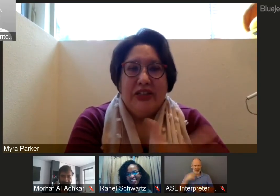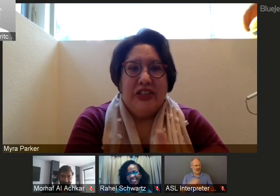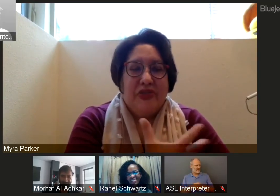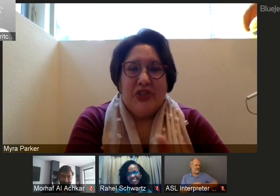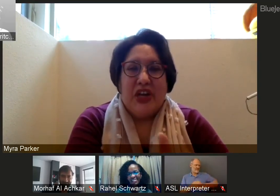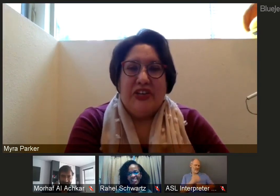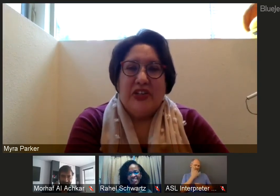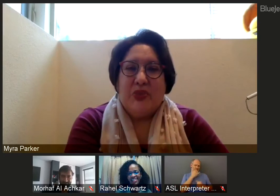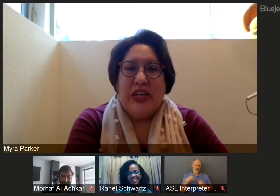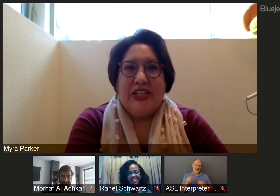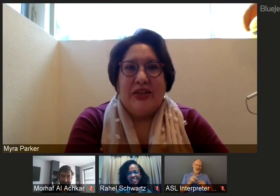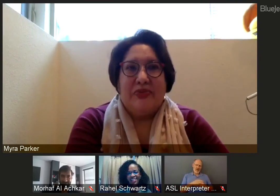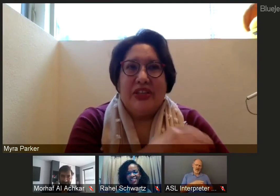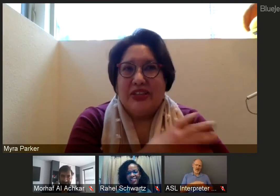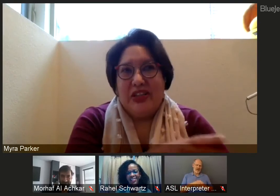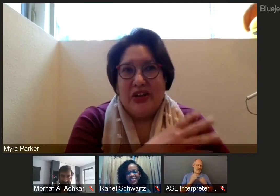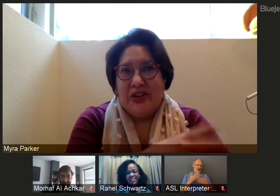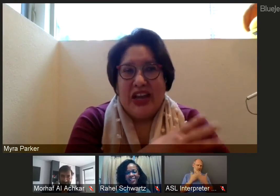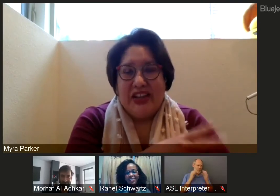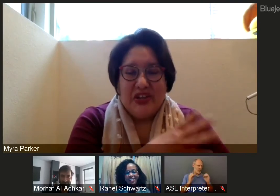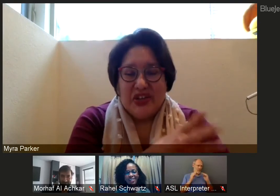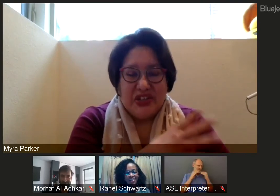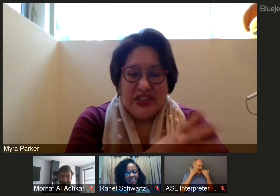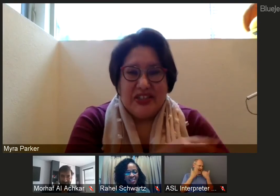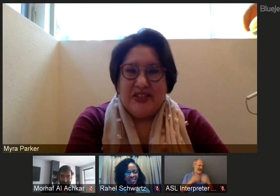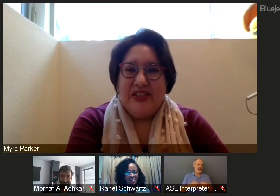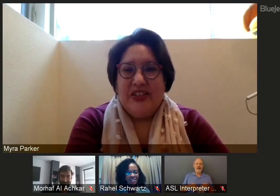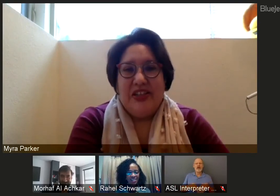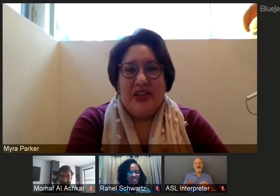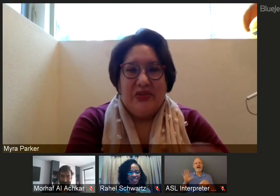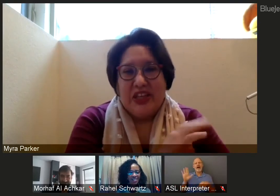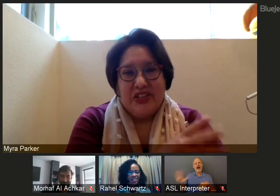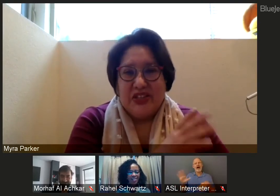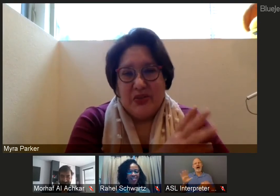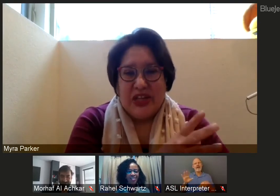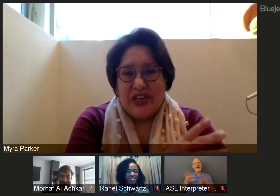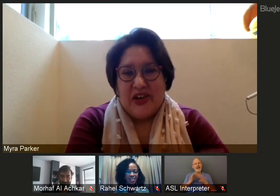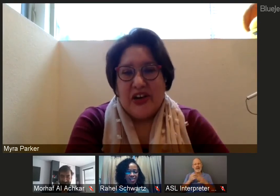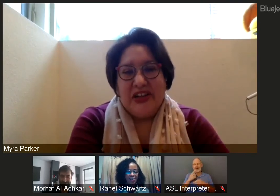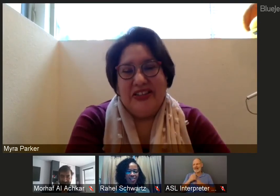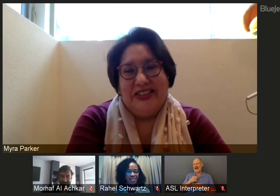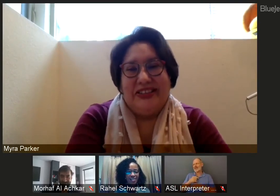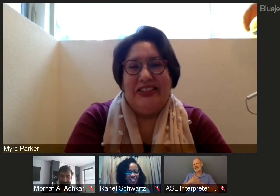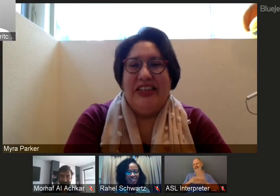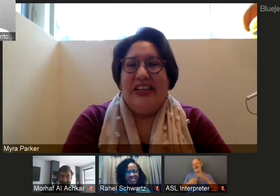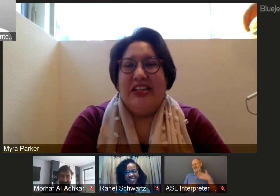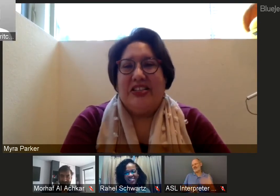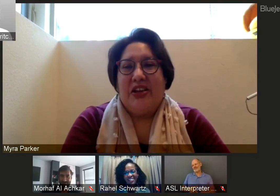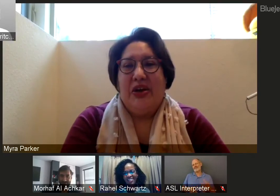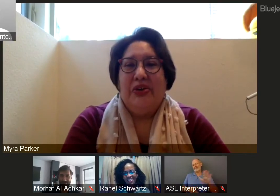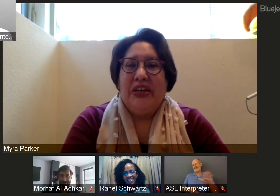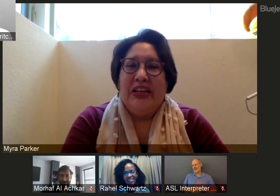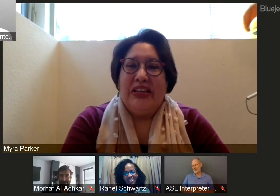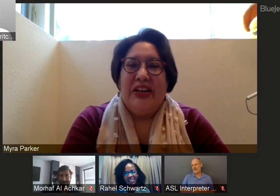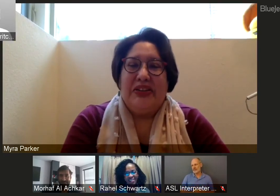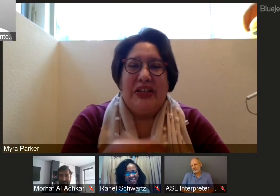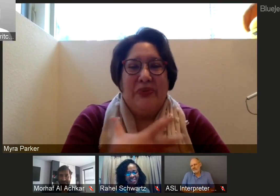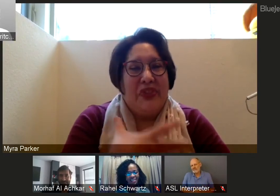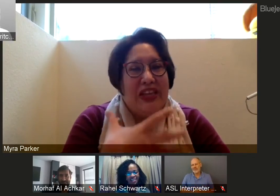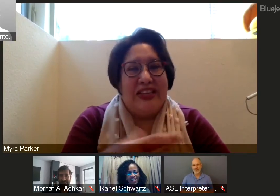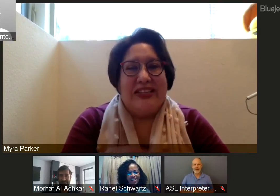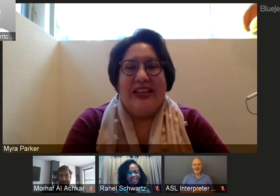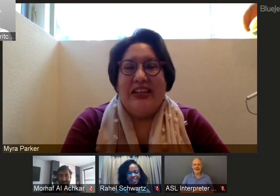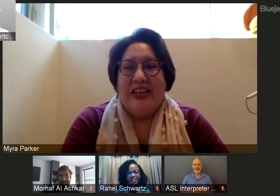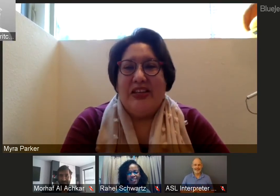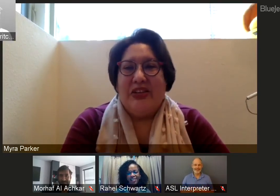their relative was trying to explain to them, they're okay, they're just, that's just the way they are. Yeah. So there's